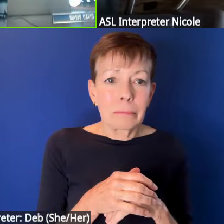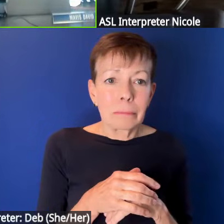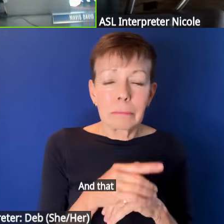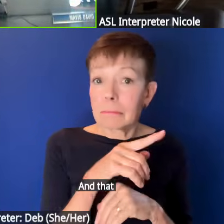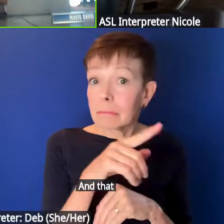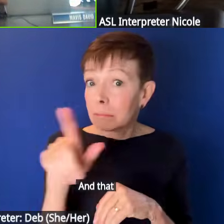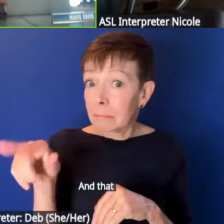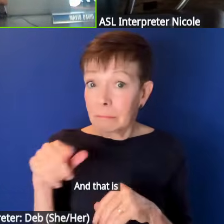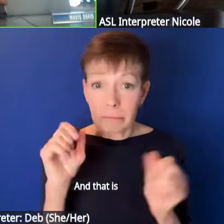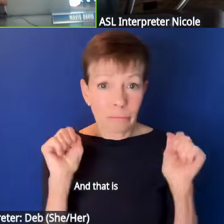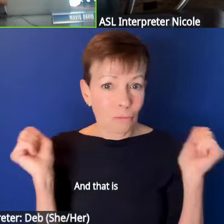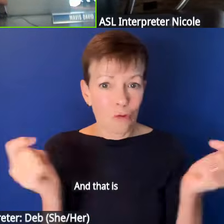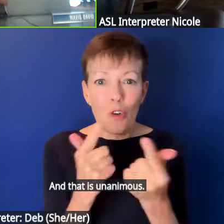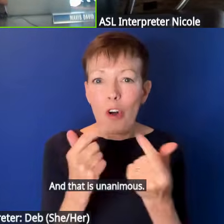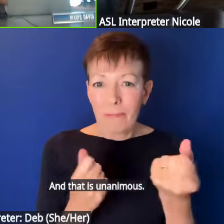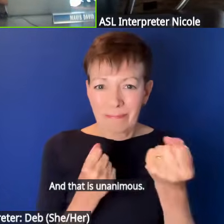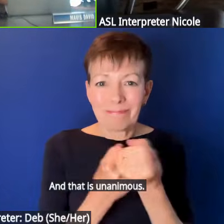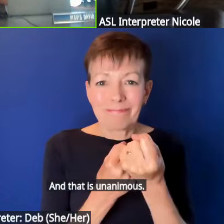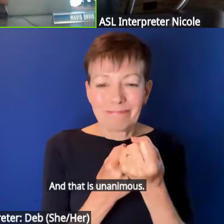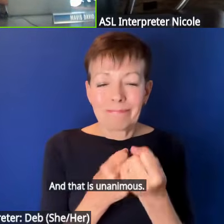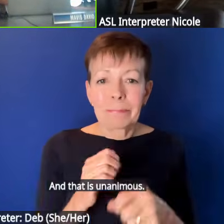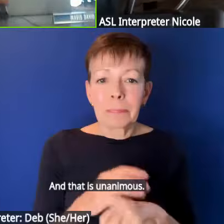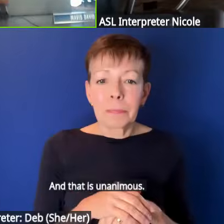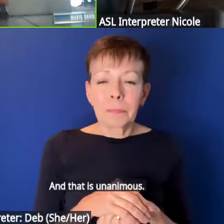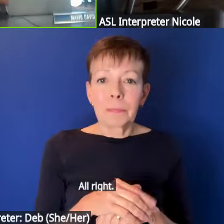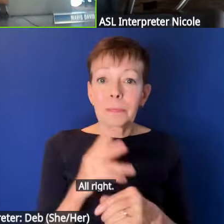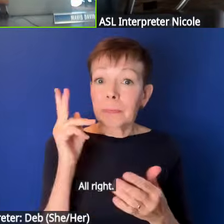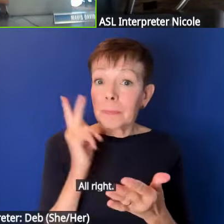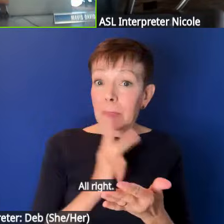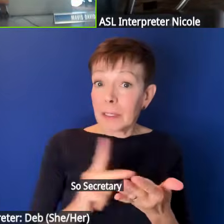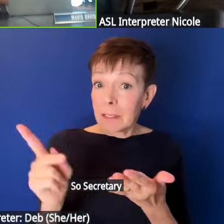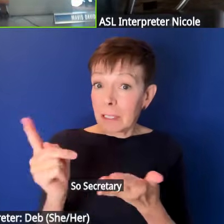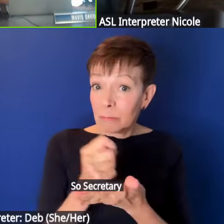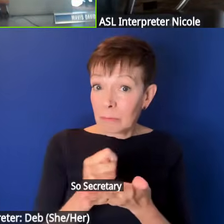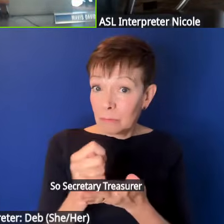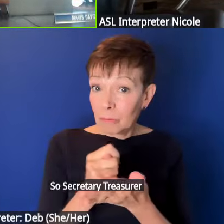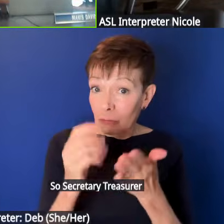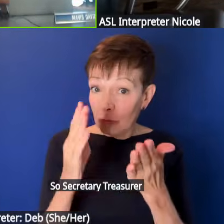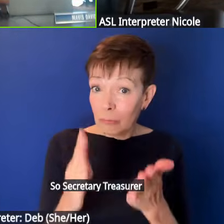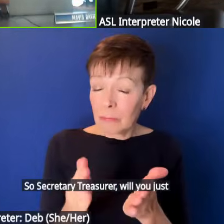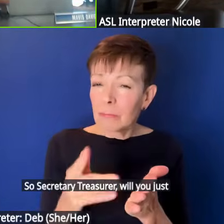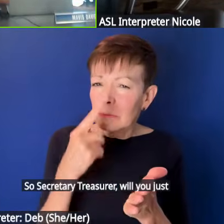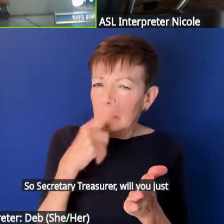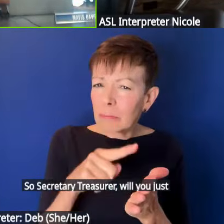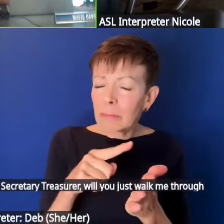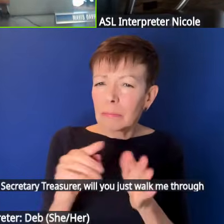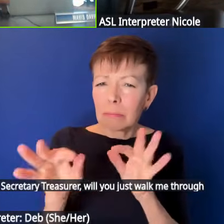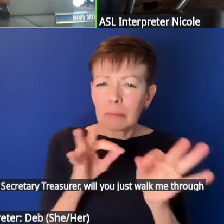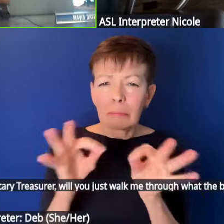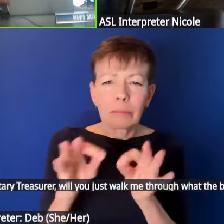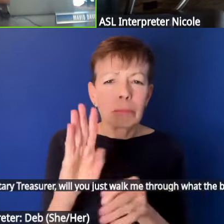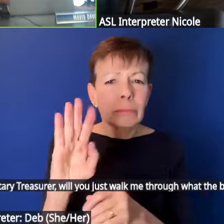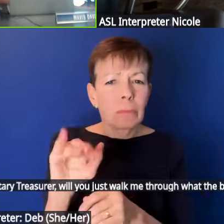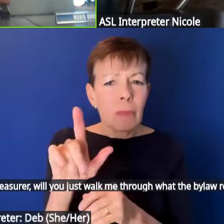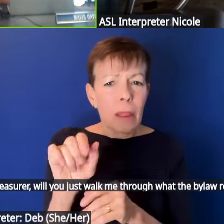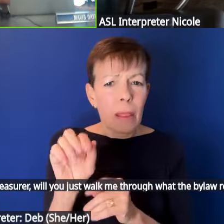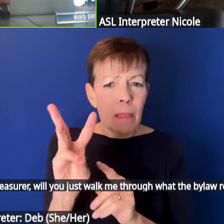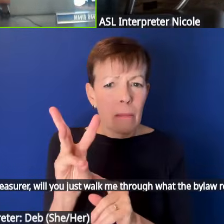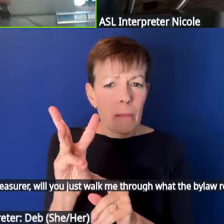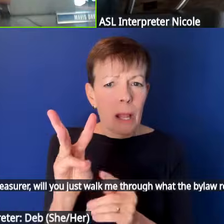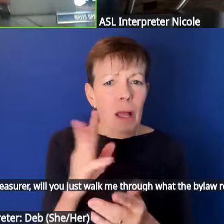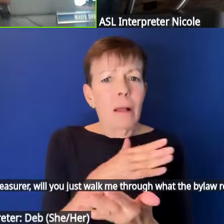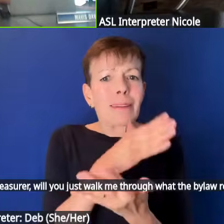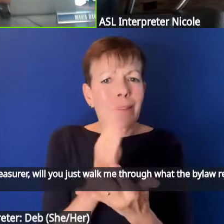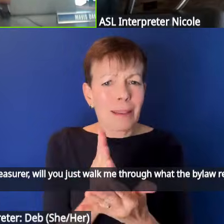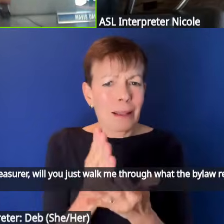is unanimous. Okay, so Secretary Treasurer, will you just walk me through with the bylaw readings, the next